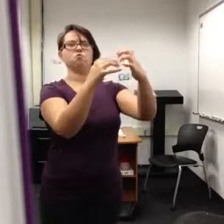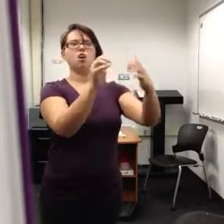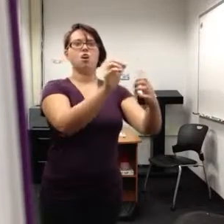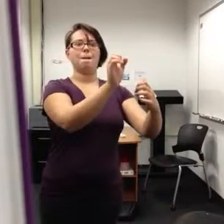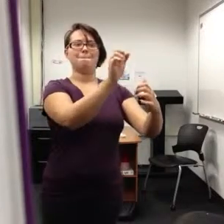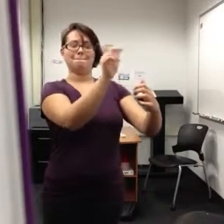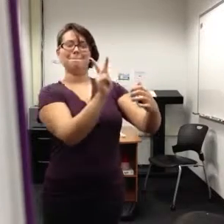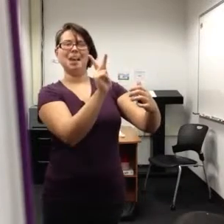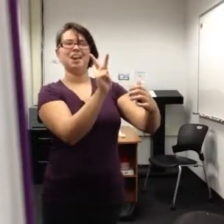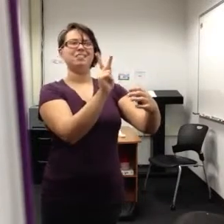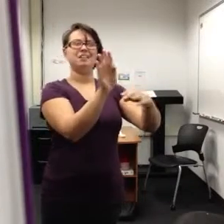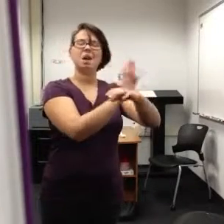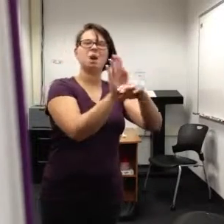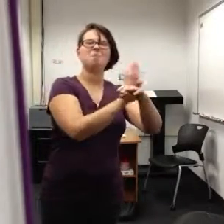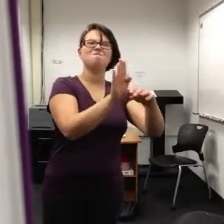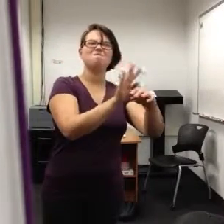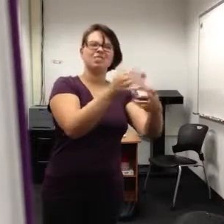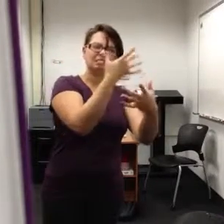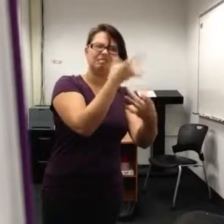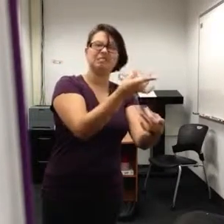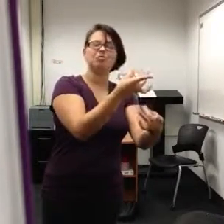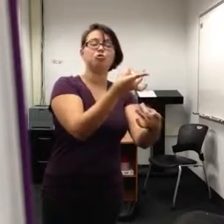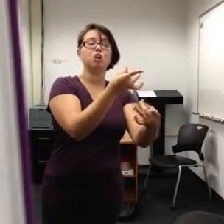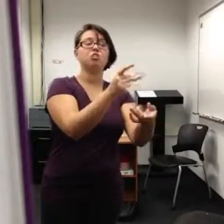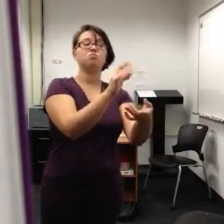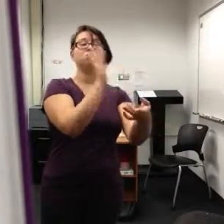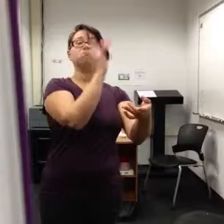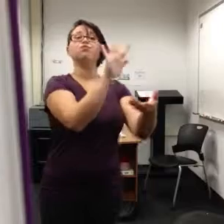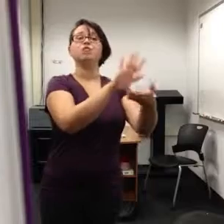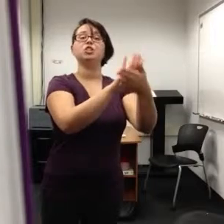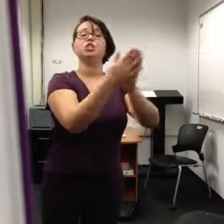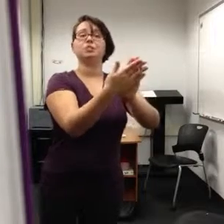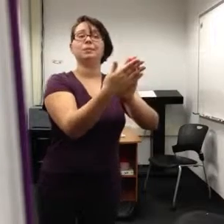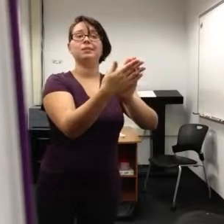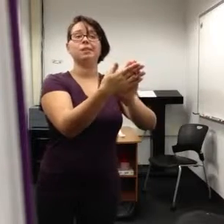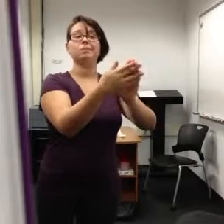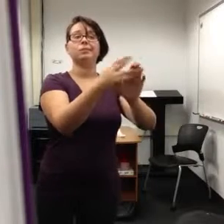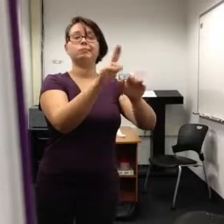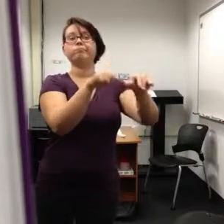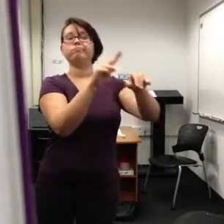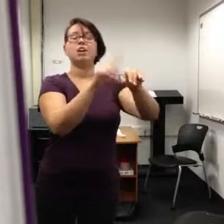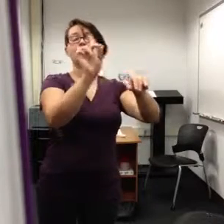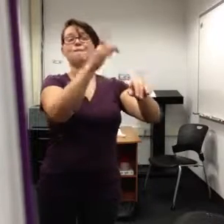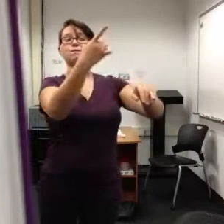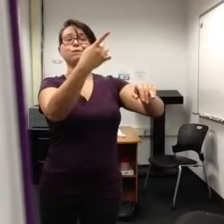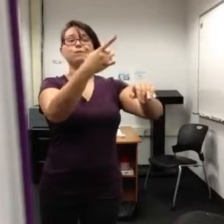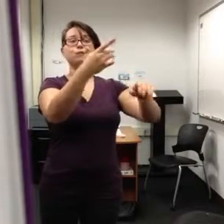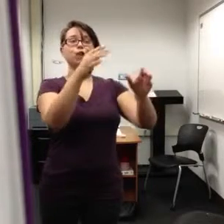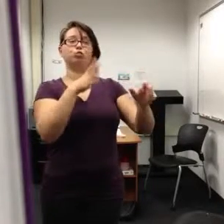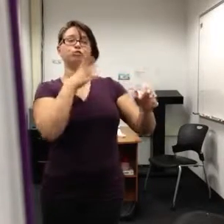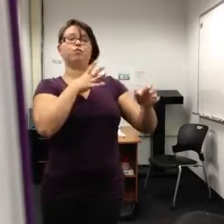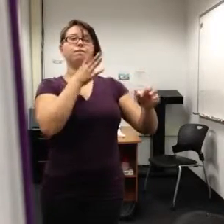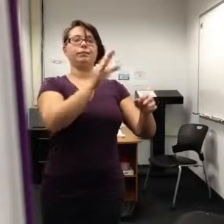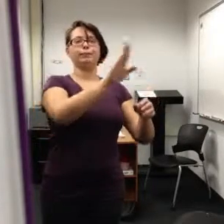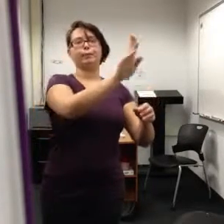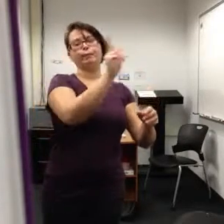there, and of course, eventually becoming the nation's first official banker, Secretary of the Treasury.